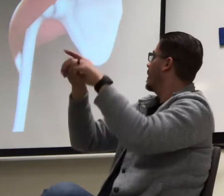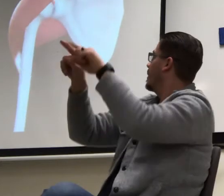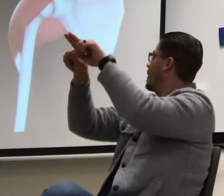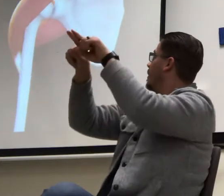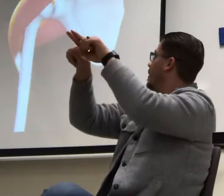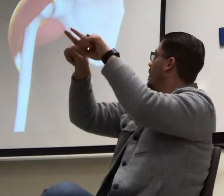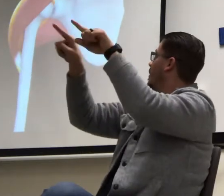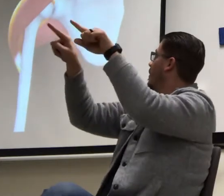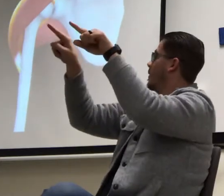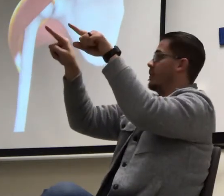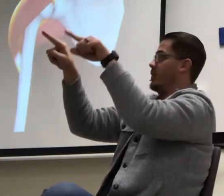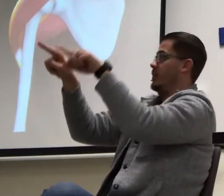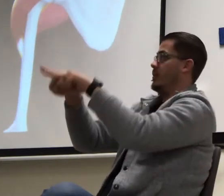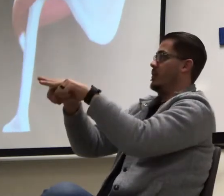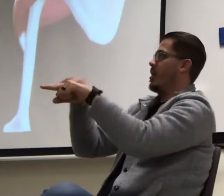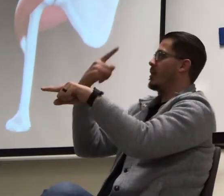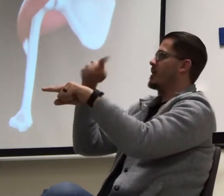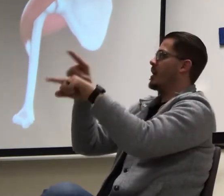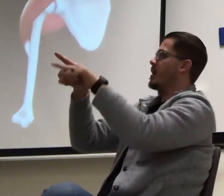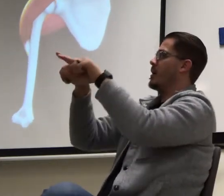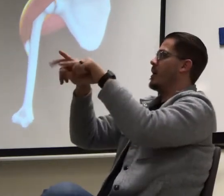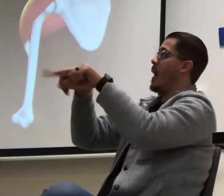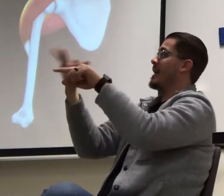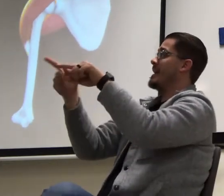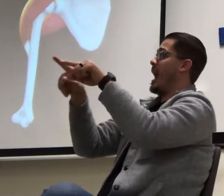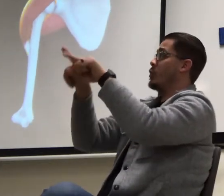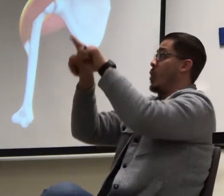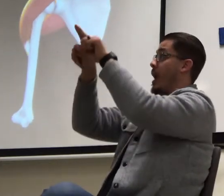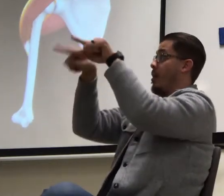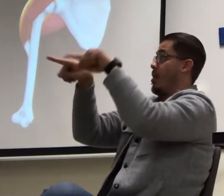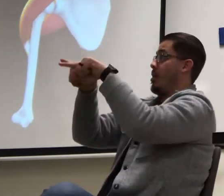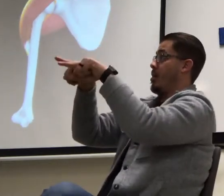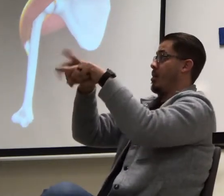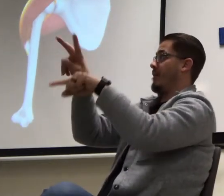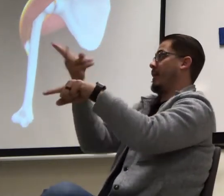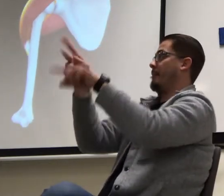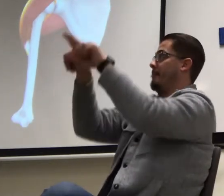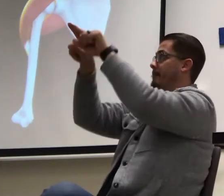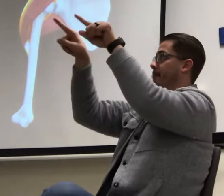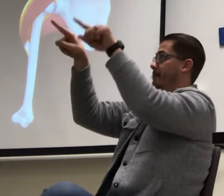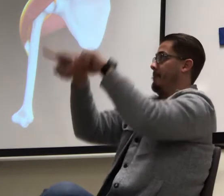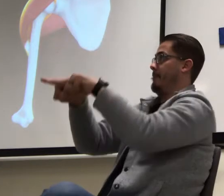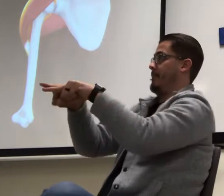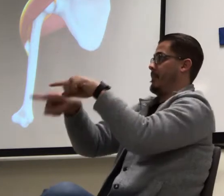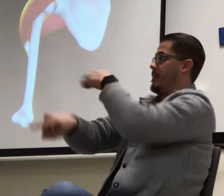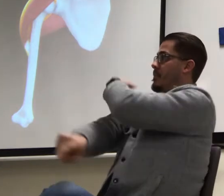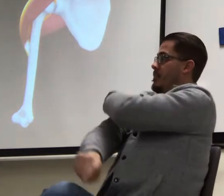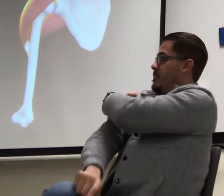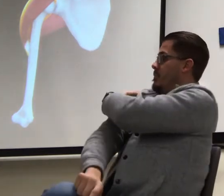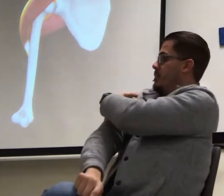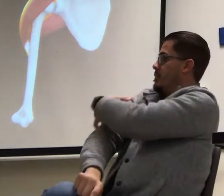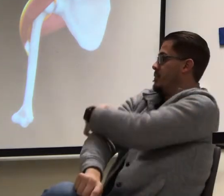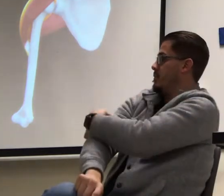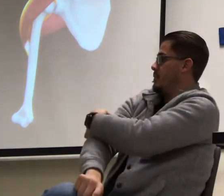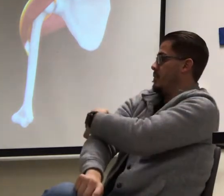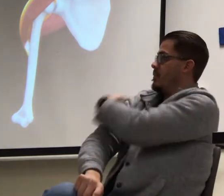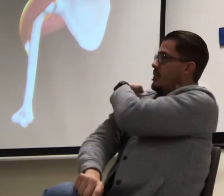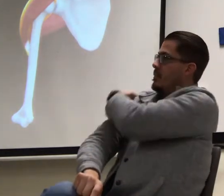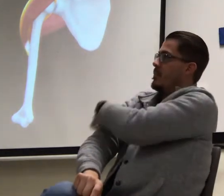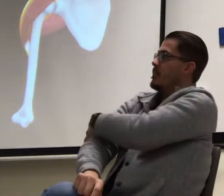attaching laterally. So one thing about muscles and attachments, if you know where the muscle